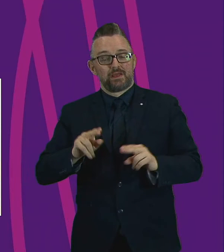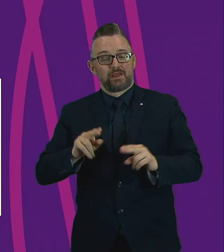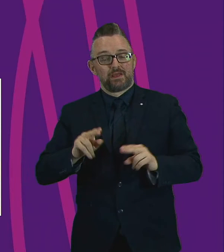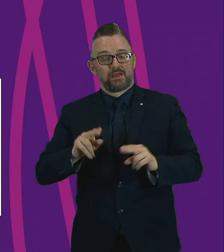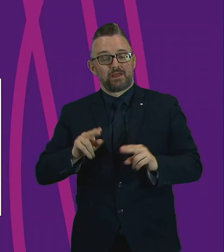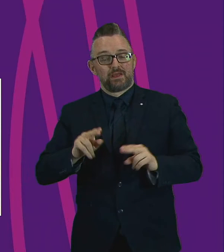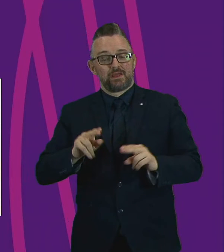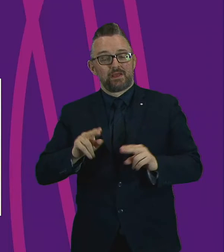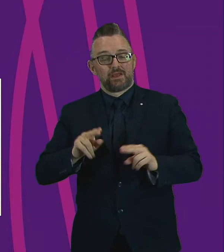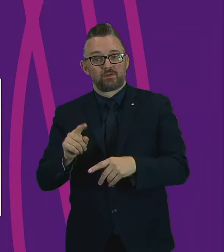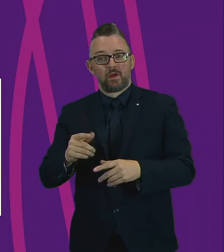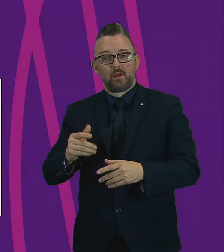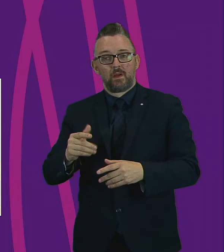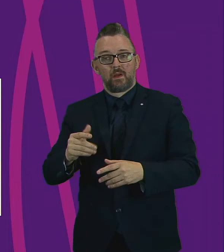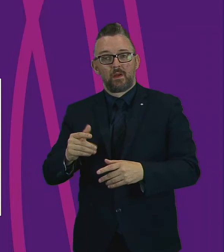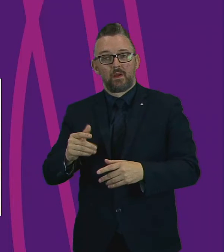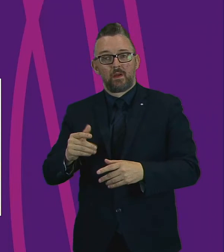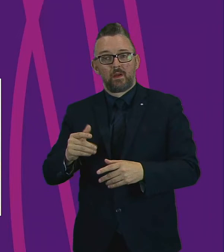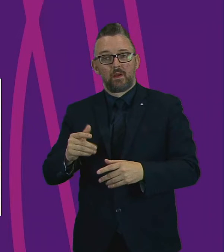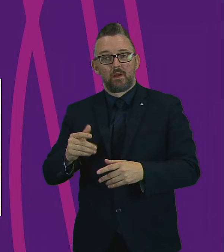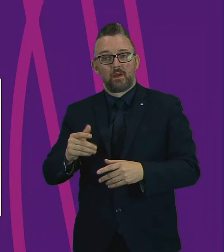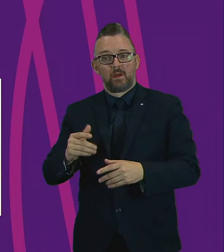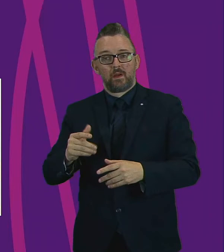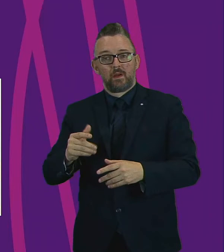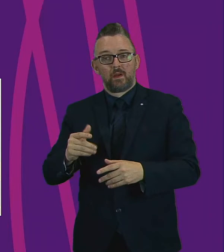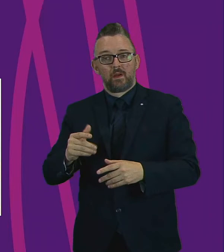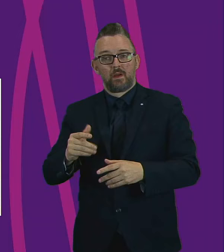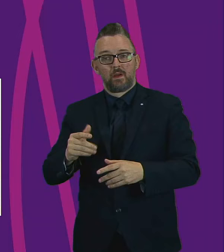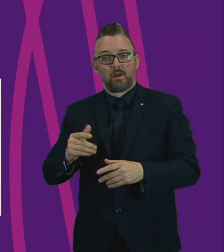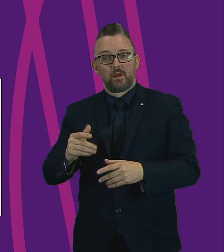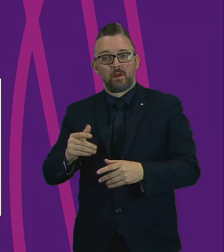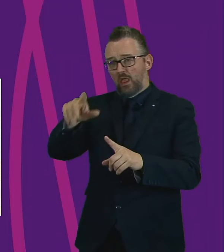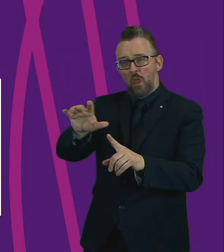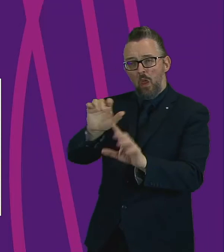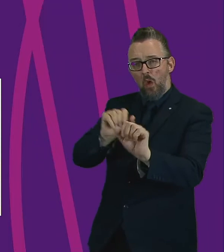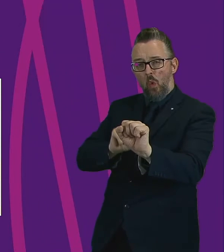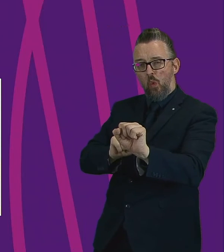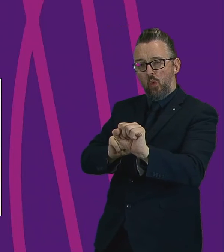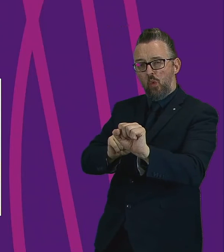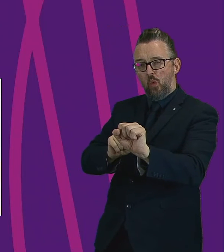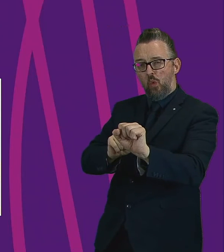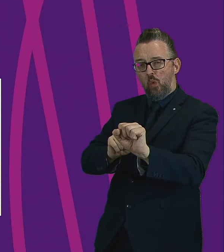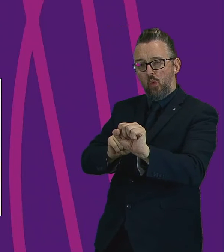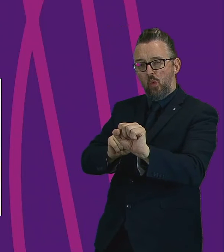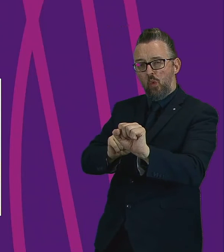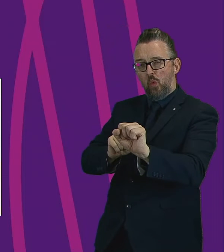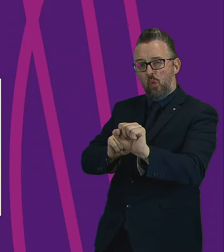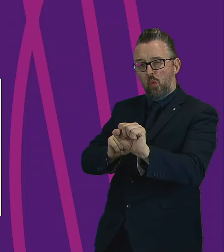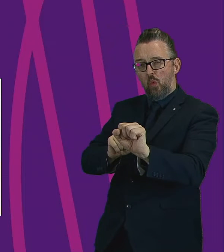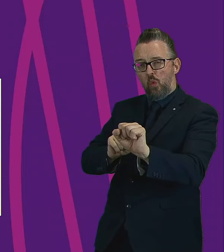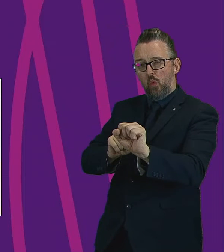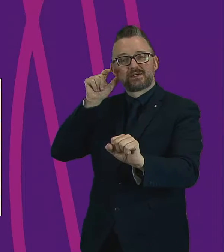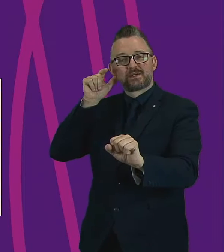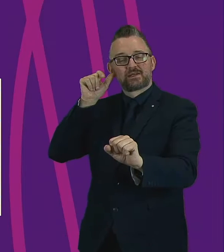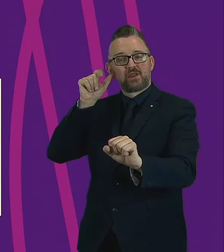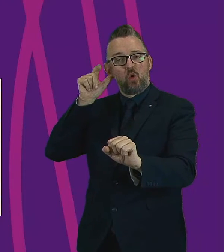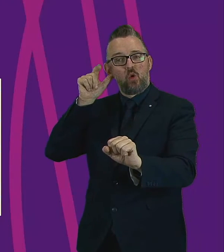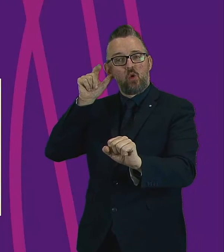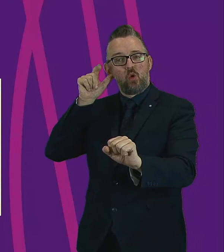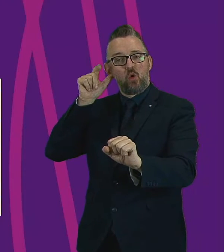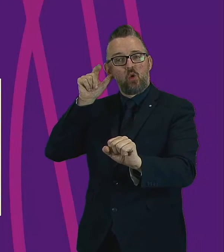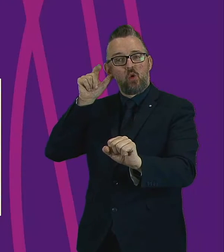existing businesses. That's proper. Mr Stevenson, will you pause just a moment? Pause just a moment. The sound is quite quiet from you, so if you could have